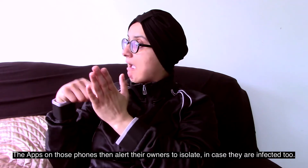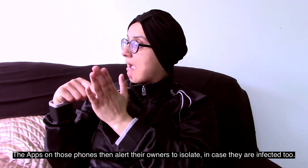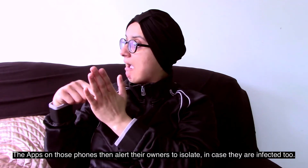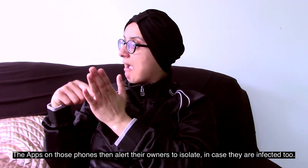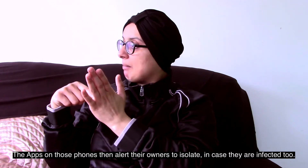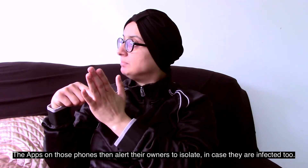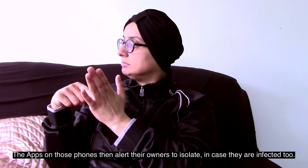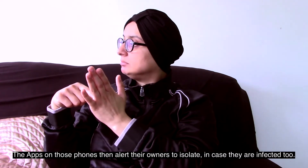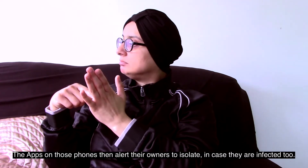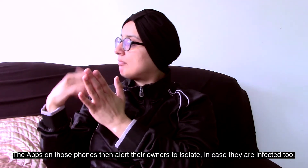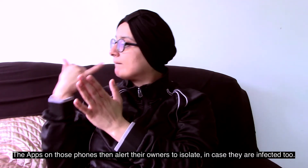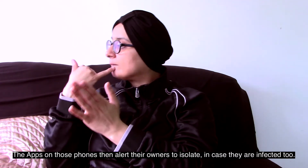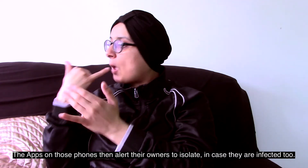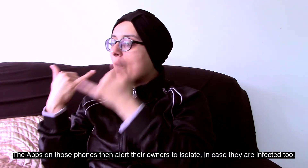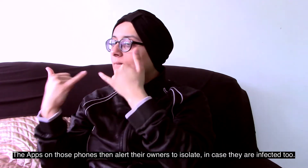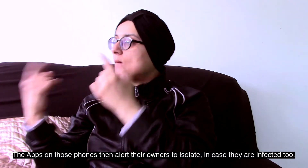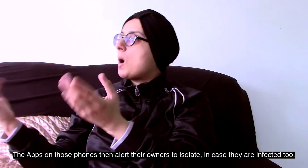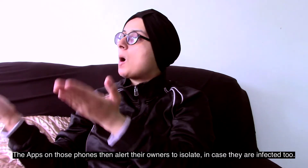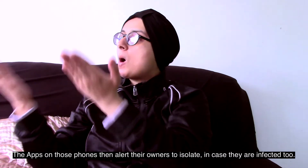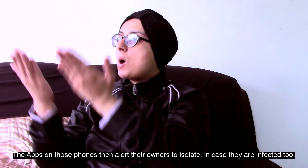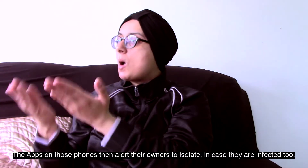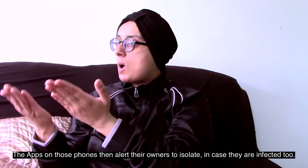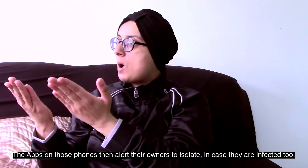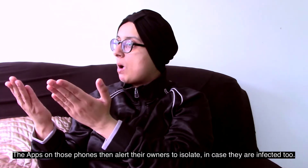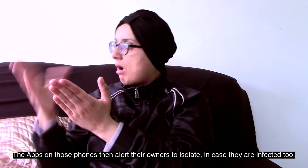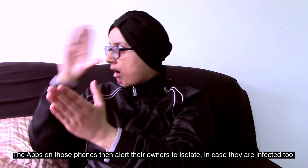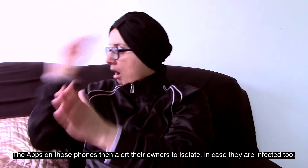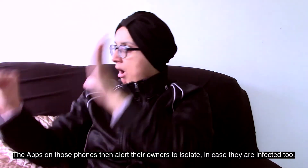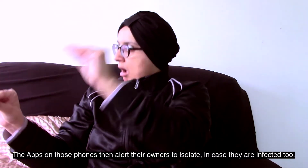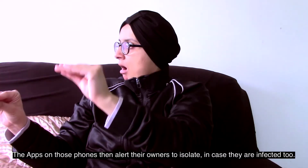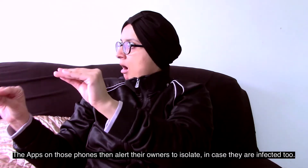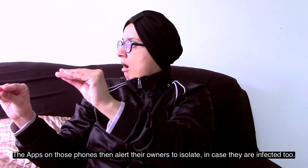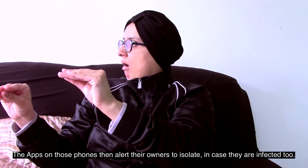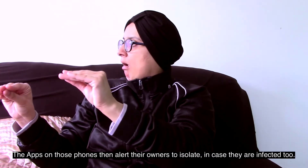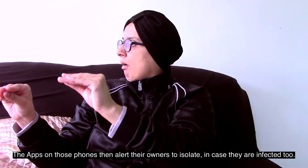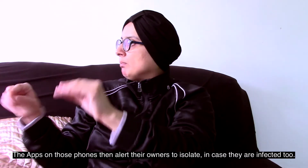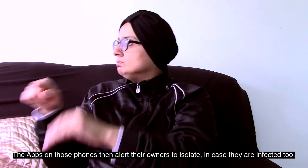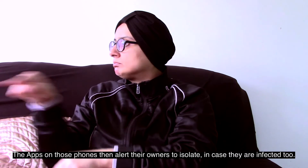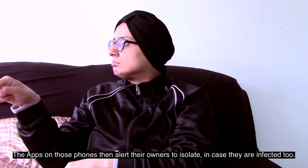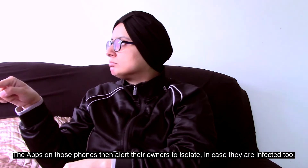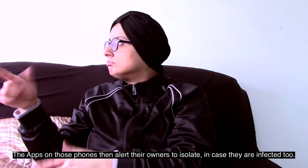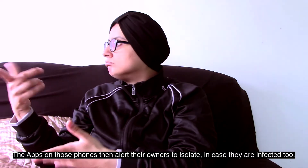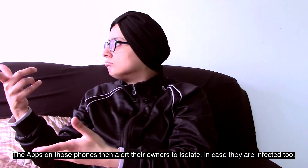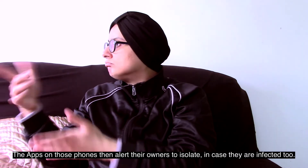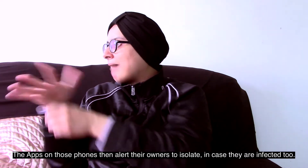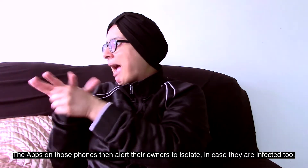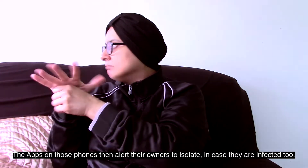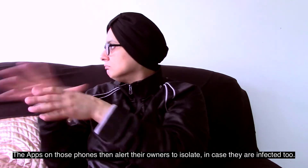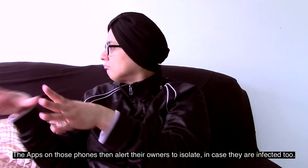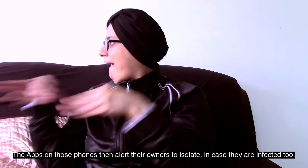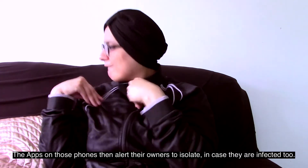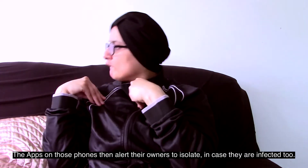The apps on those phones then alert their owners to isolate in case they're infected too.